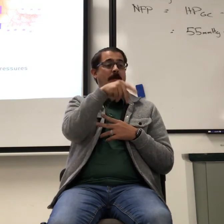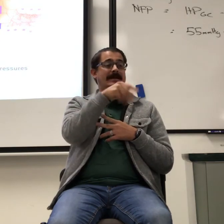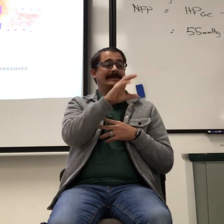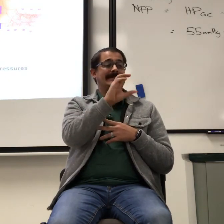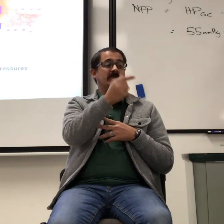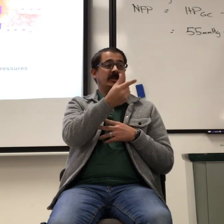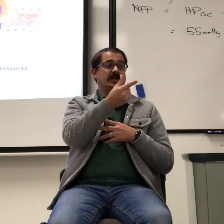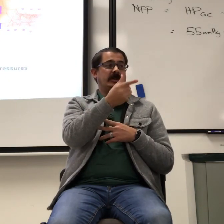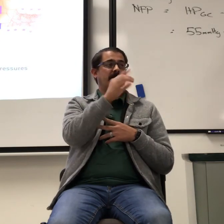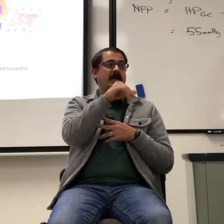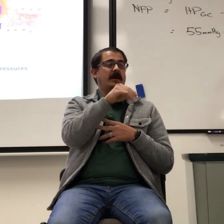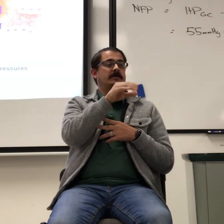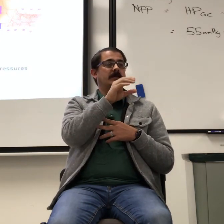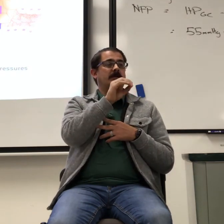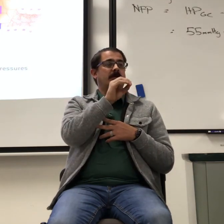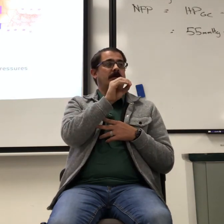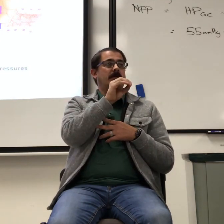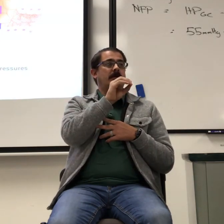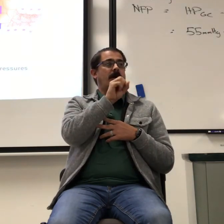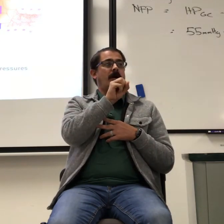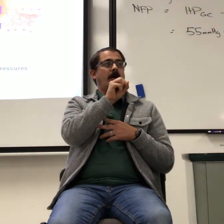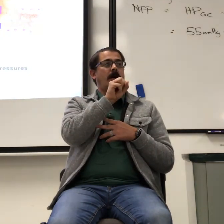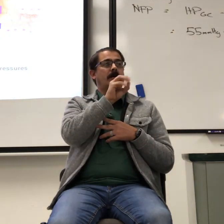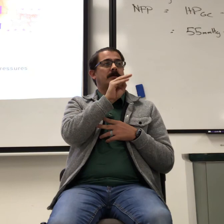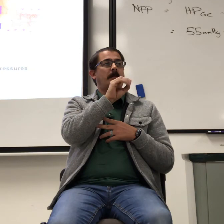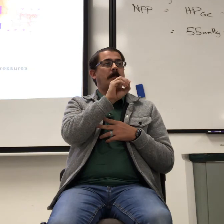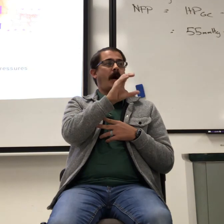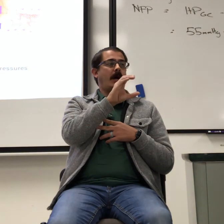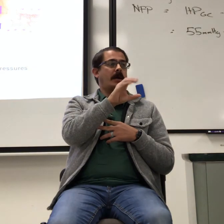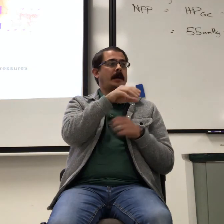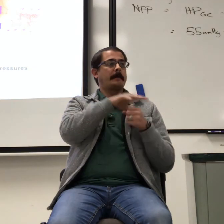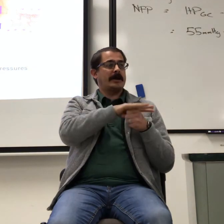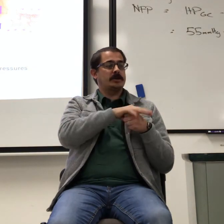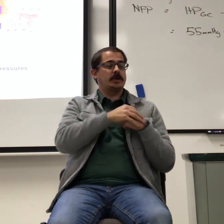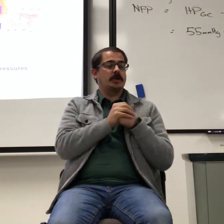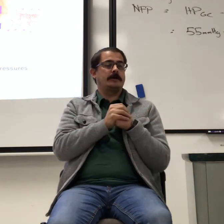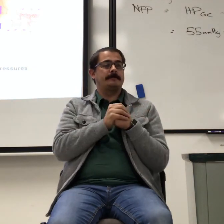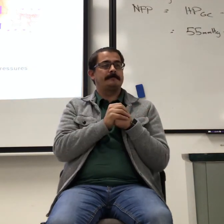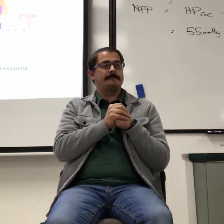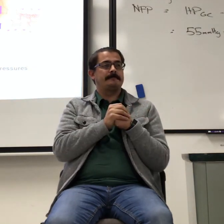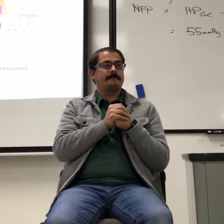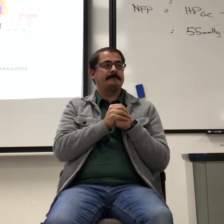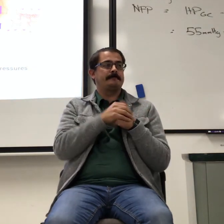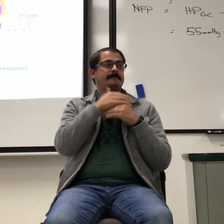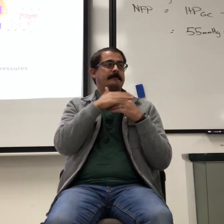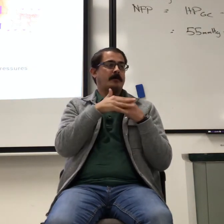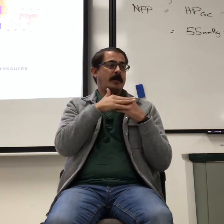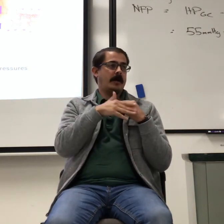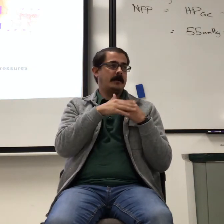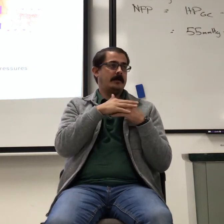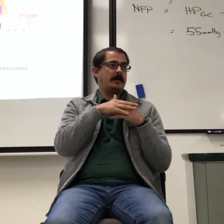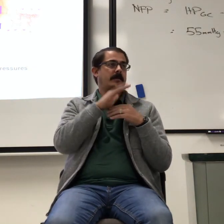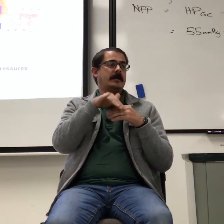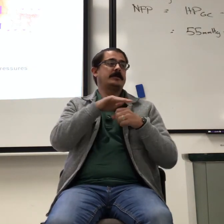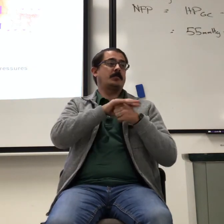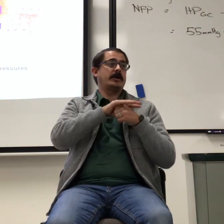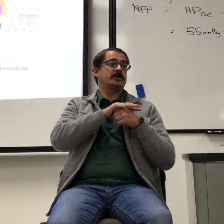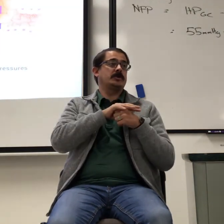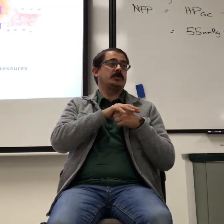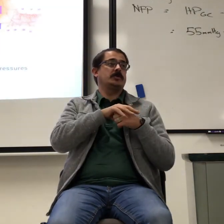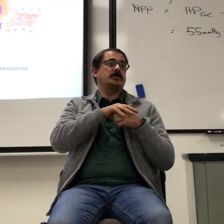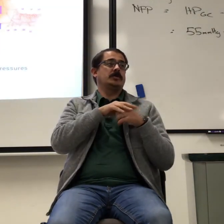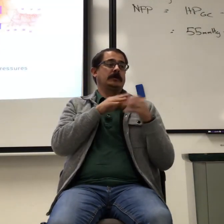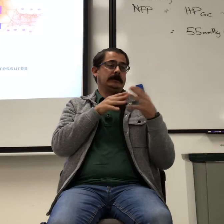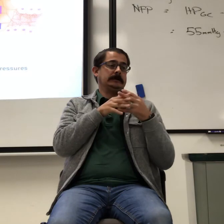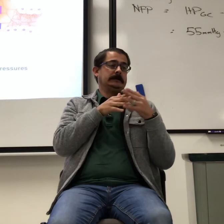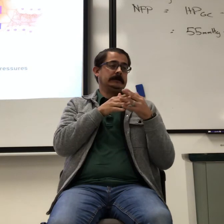OPGC. That's the the oncotic or osmotic pressure of the blood. That is the pressure that's retaining fluids